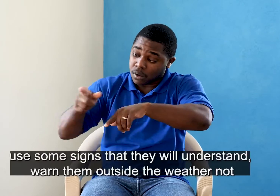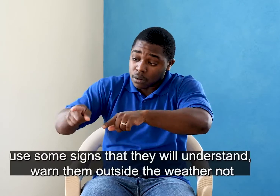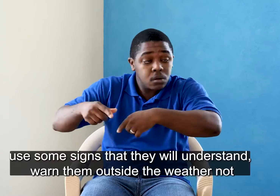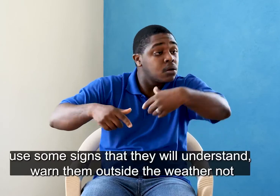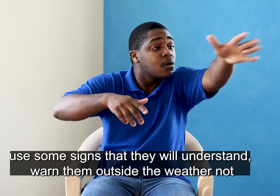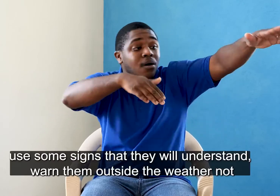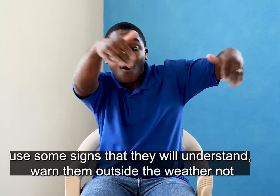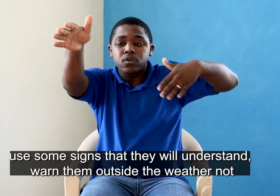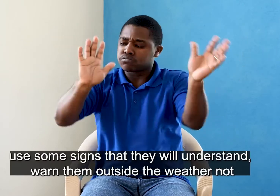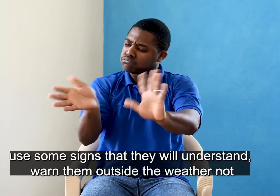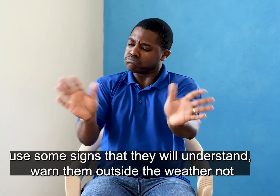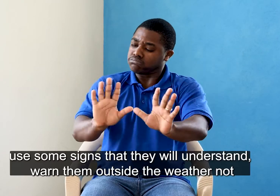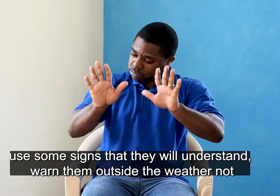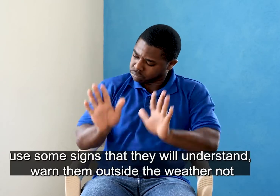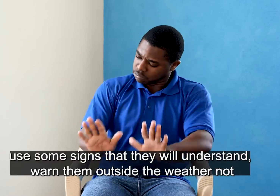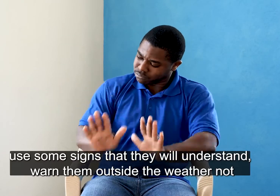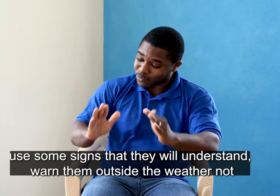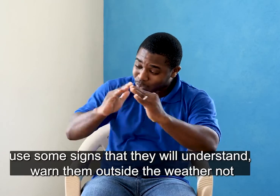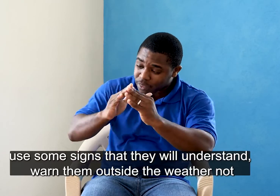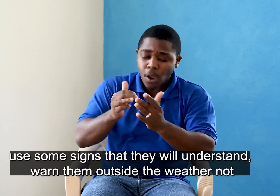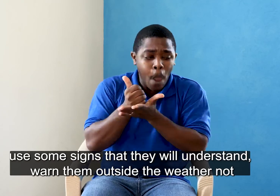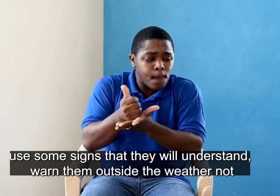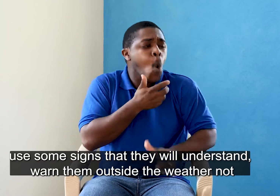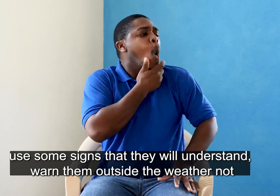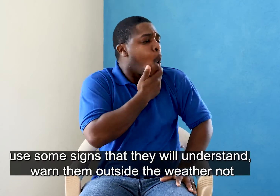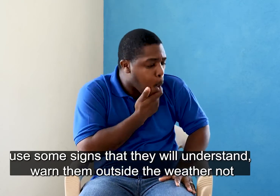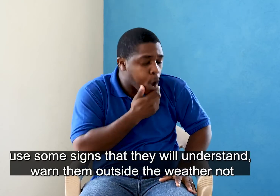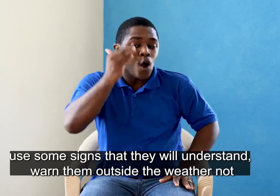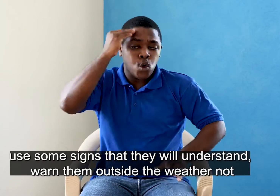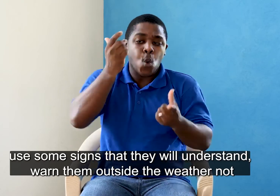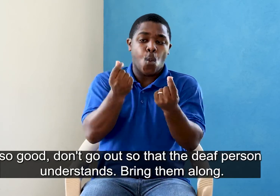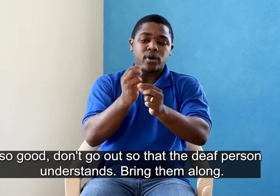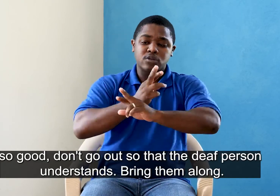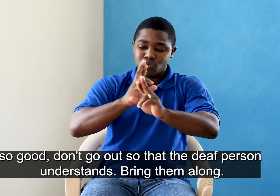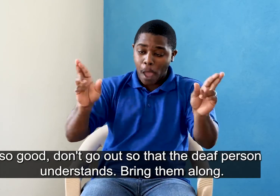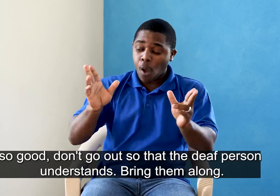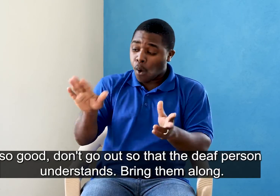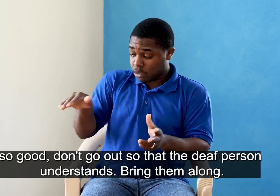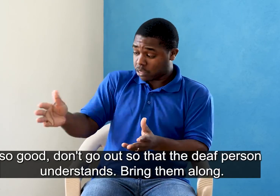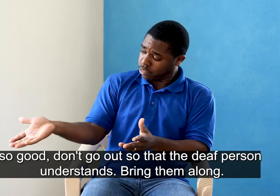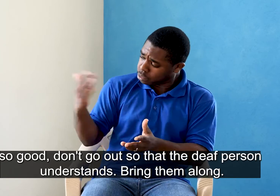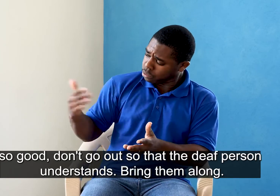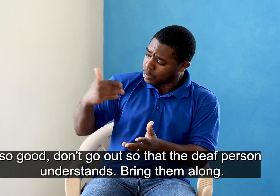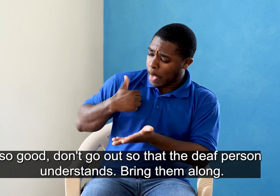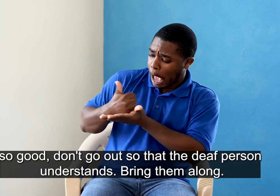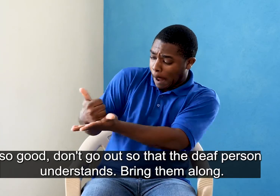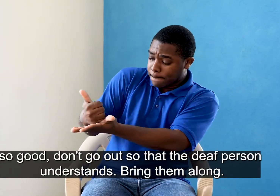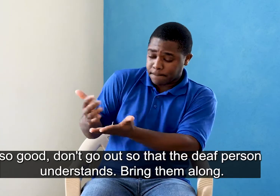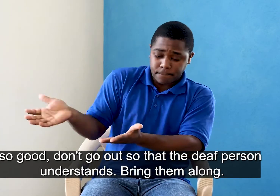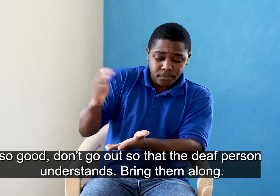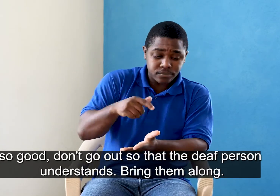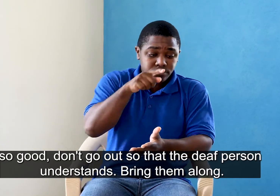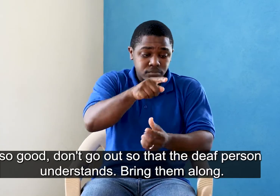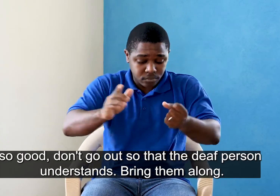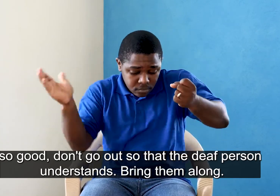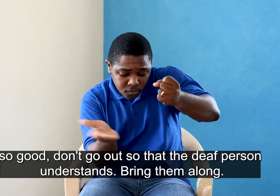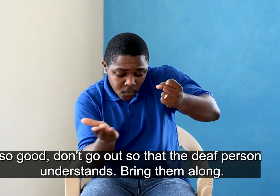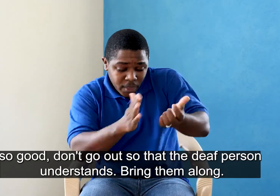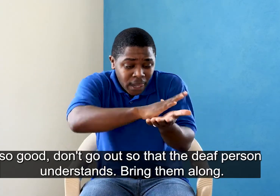Use some signs that they will understand, warn them outside the weather is not so good, don't go out, so that the deaf person understands. Bring them